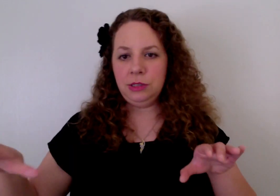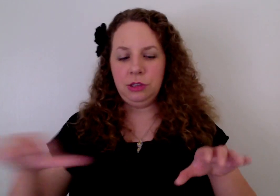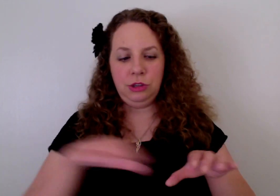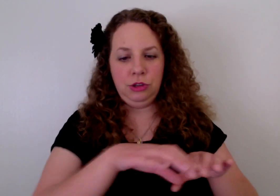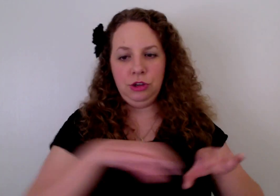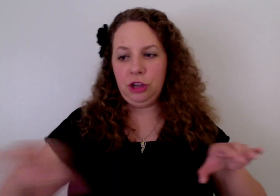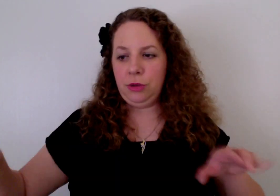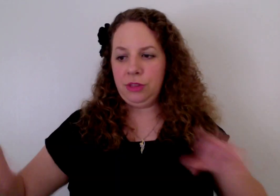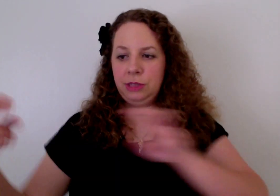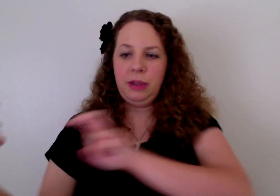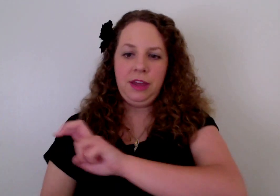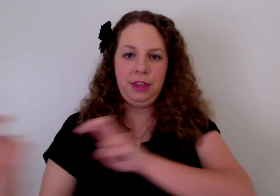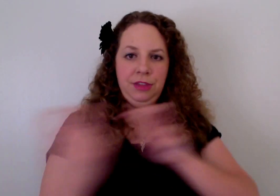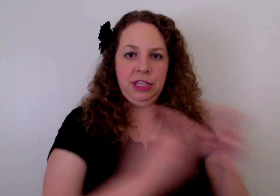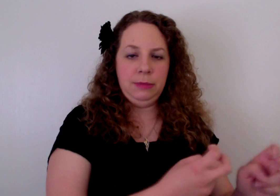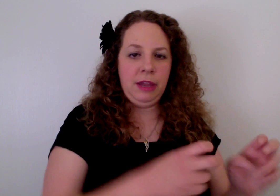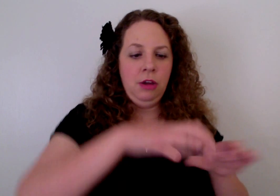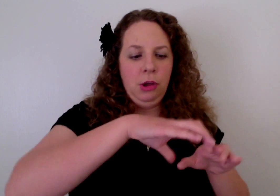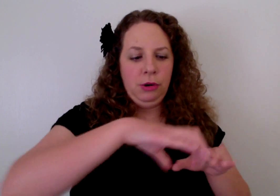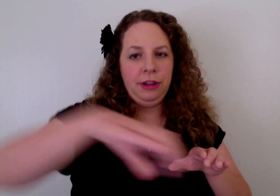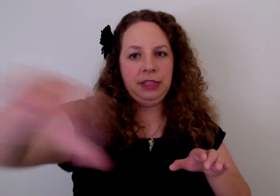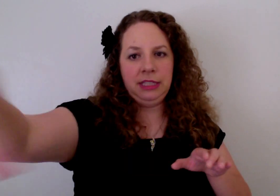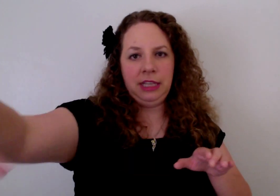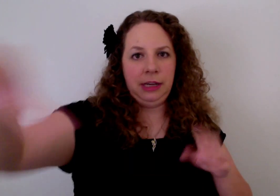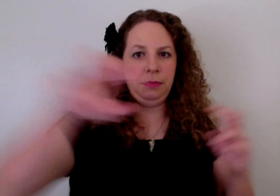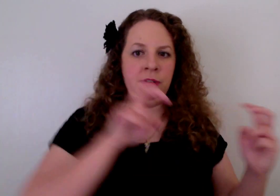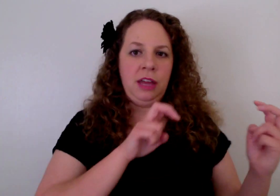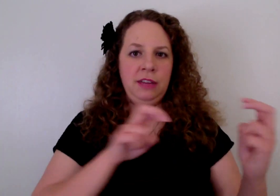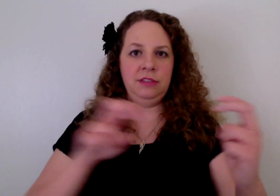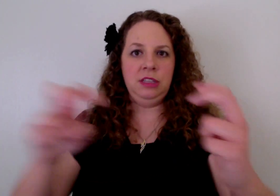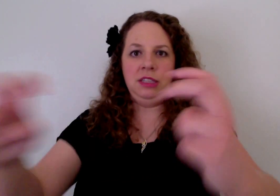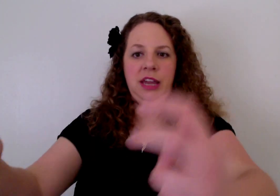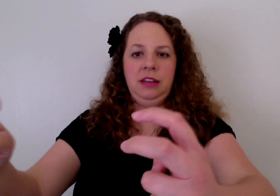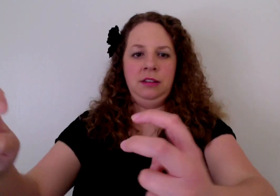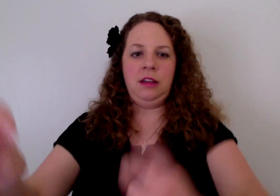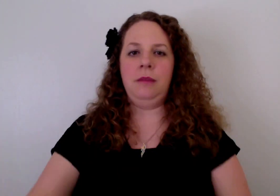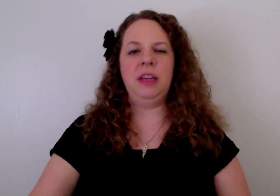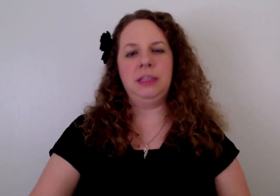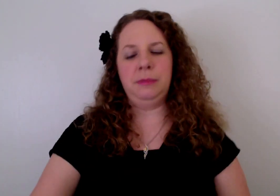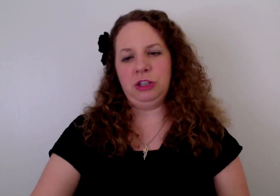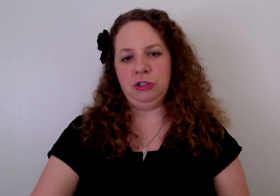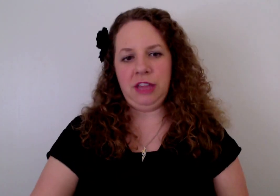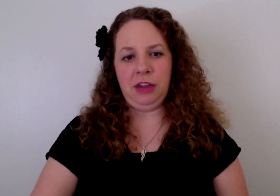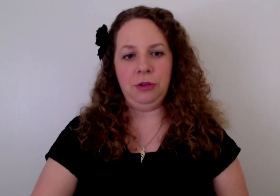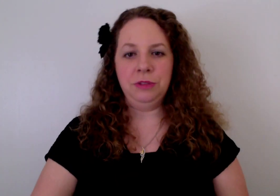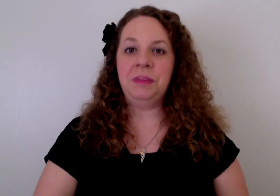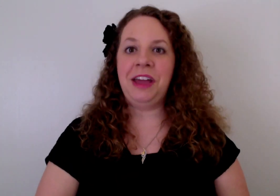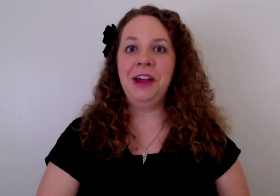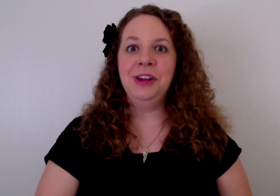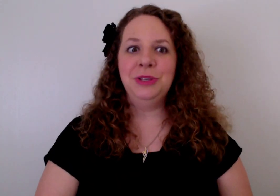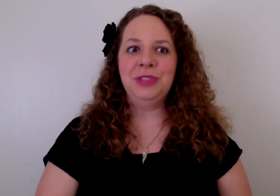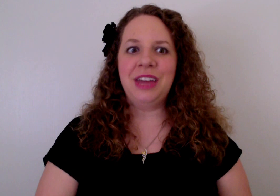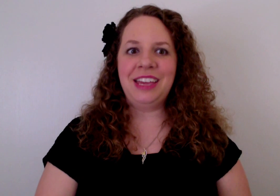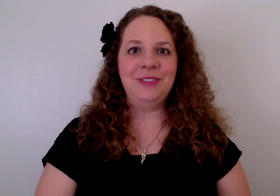way and then this way. Or you could set up kind of to the side as the picture is angled. Okay. So that gives you